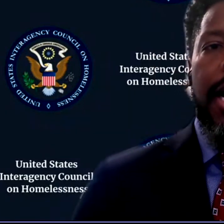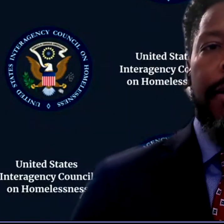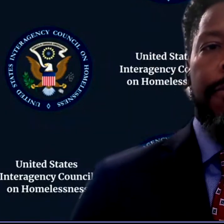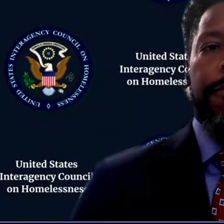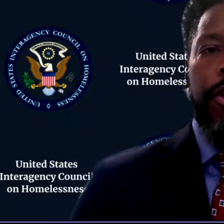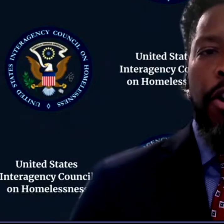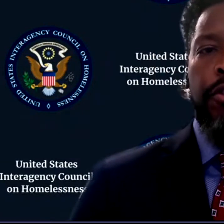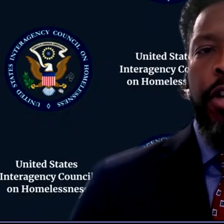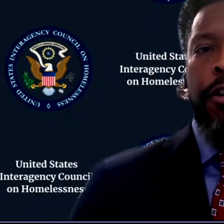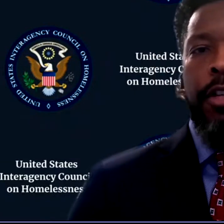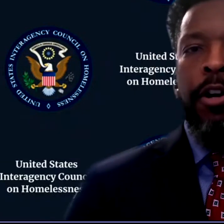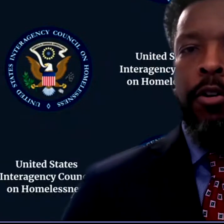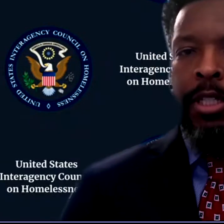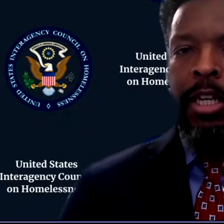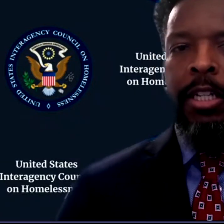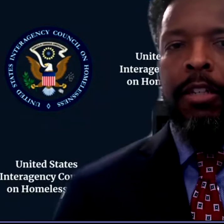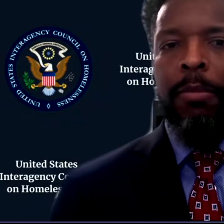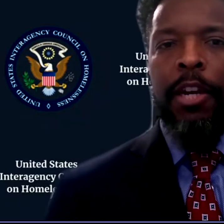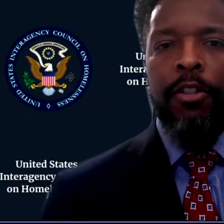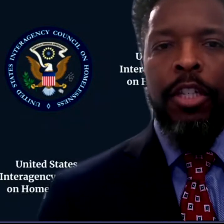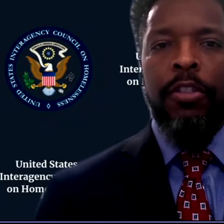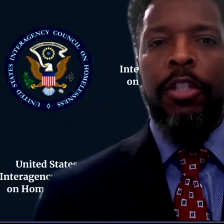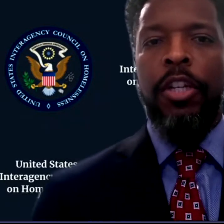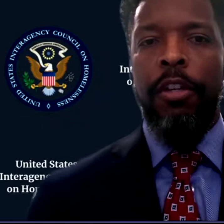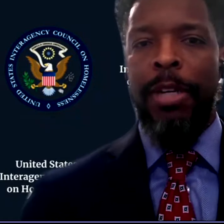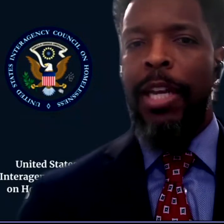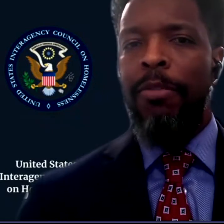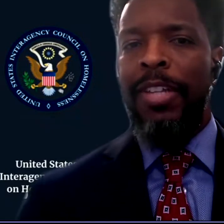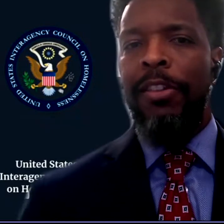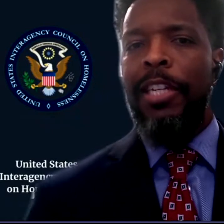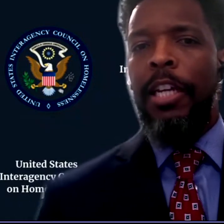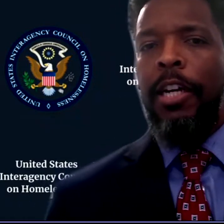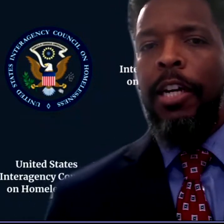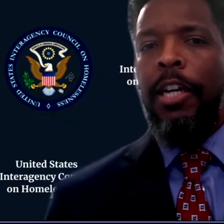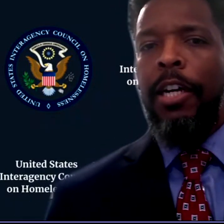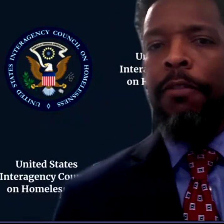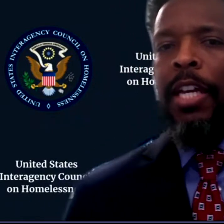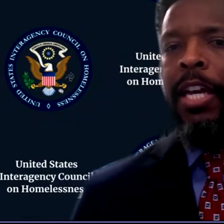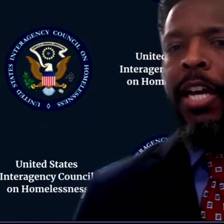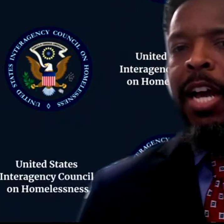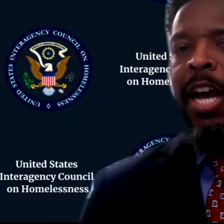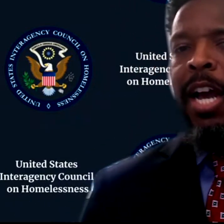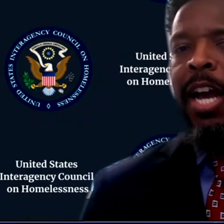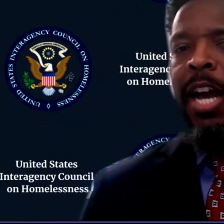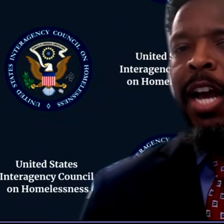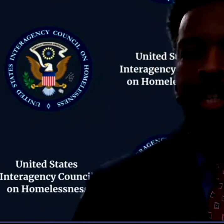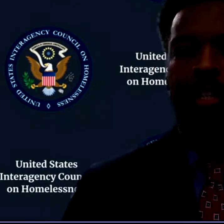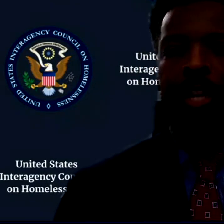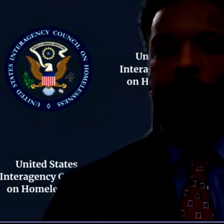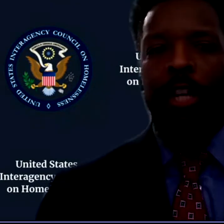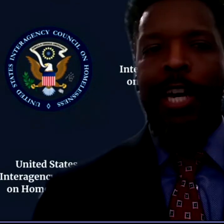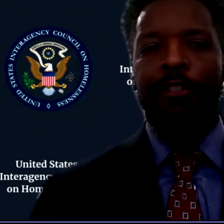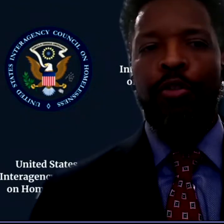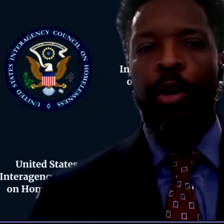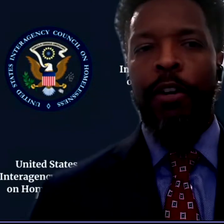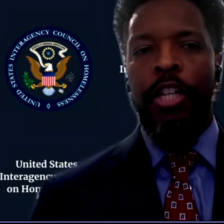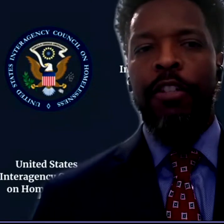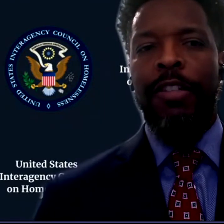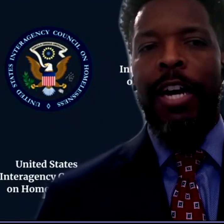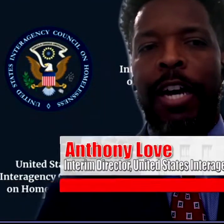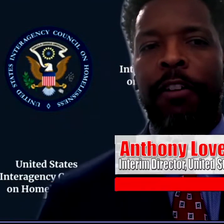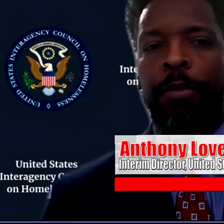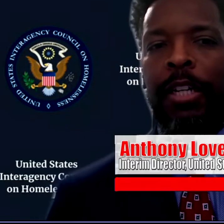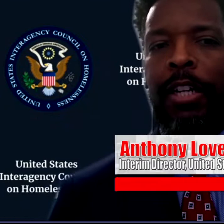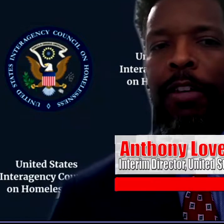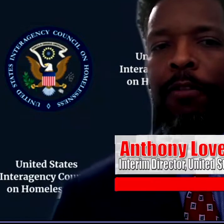today. For those who don't know, and the Mayor just shared, my name is Anthony Love. I'm a proud Houstonian, and for the last